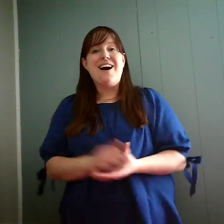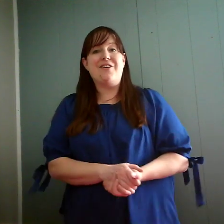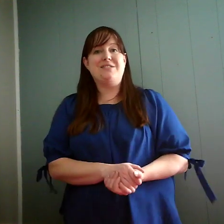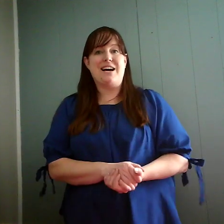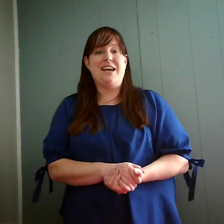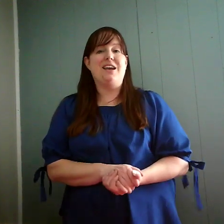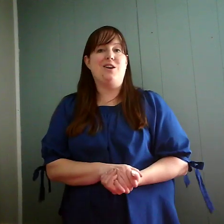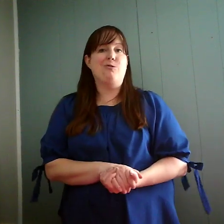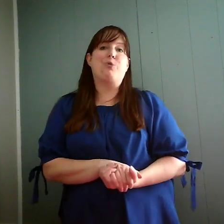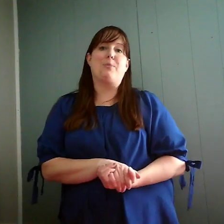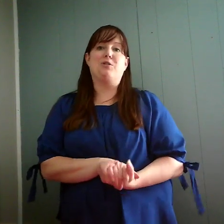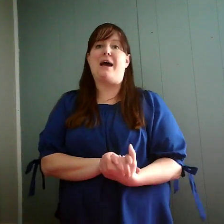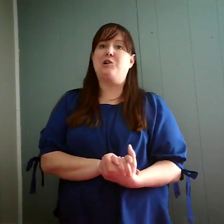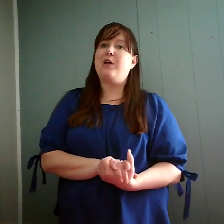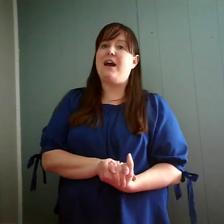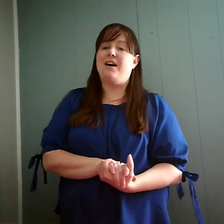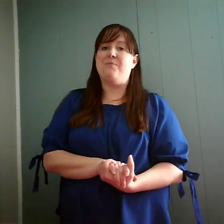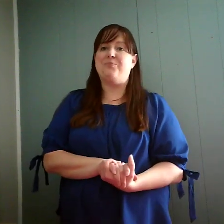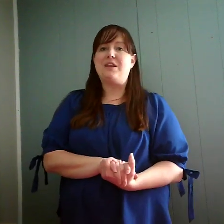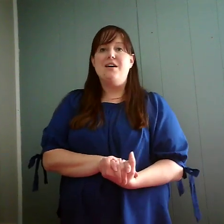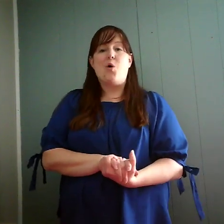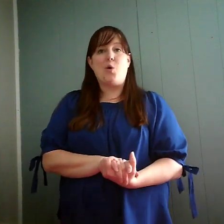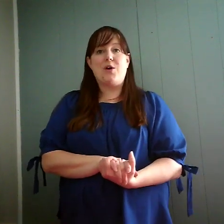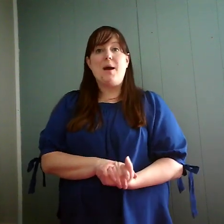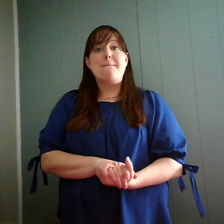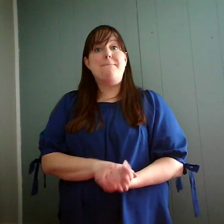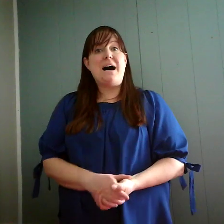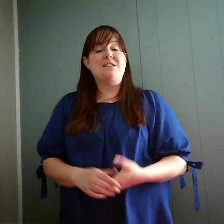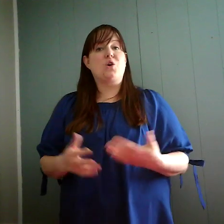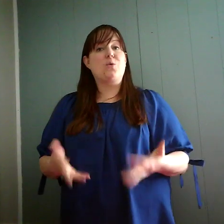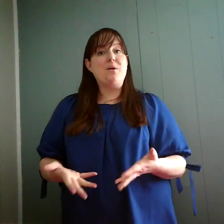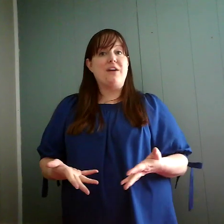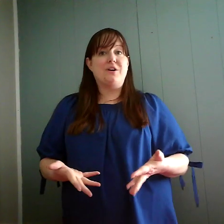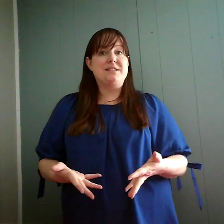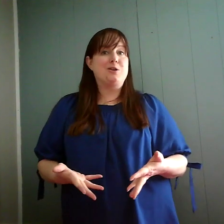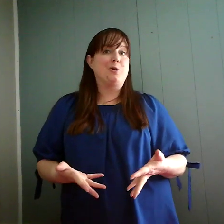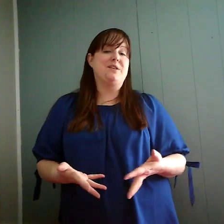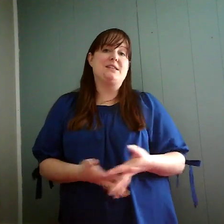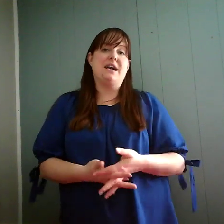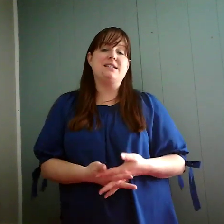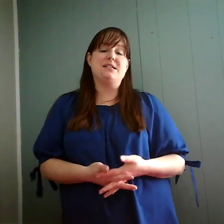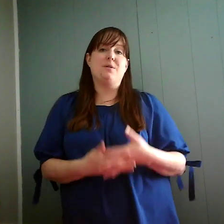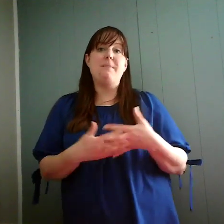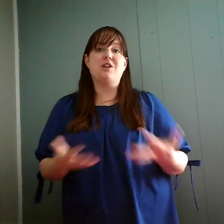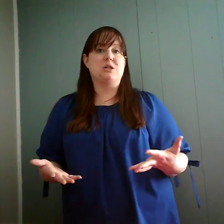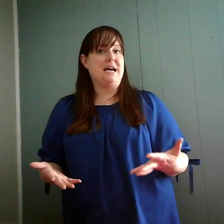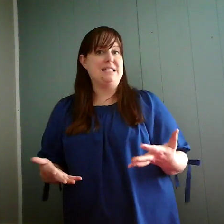of sign in proper grammatical order, but it's a great way for kids to learn the signs and some of the major signs in